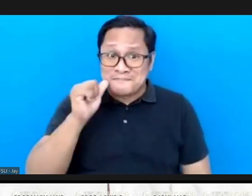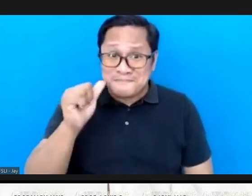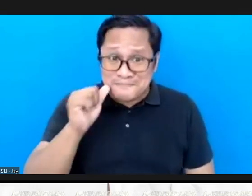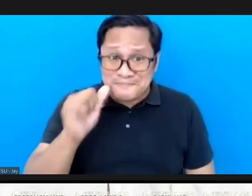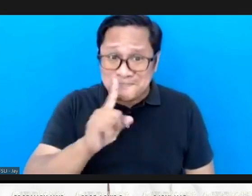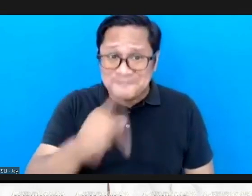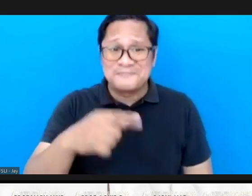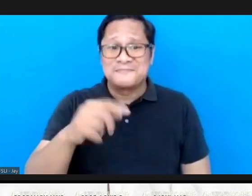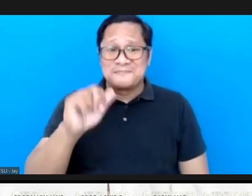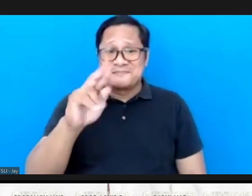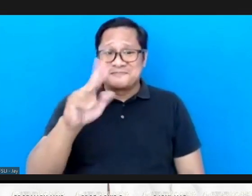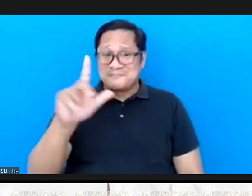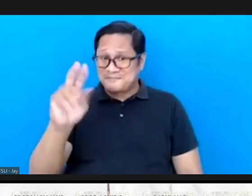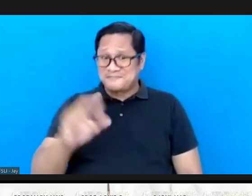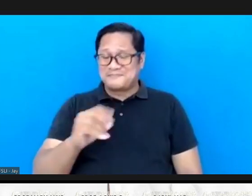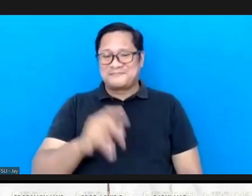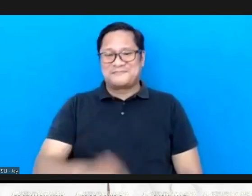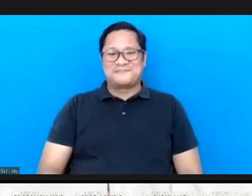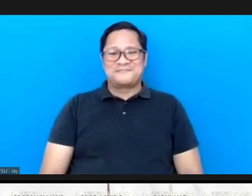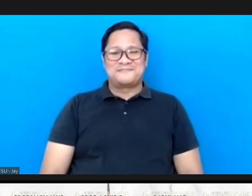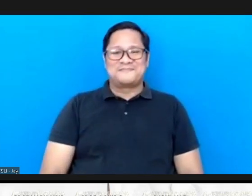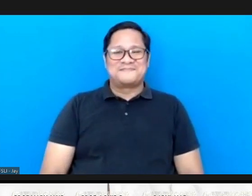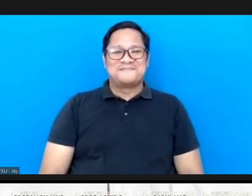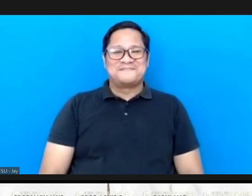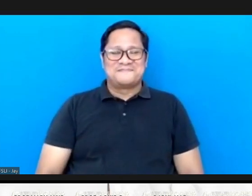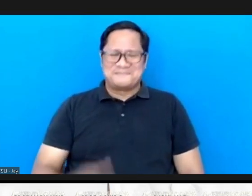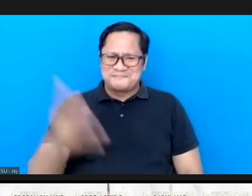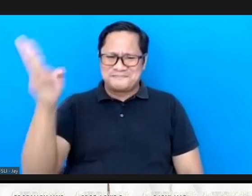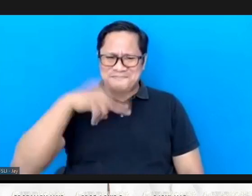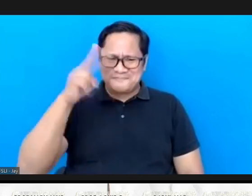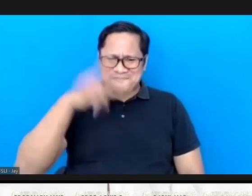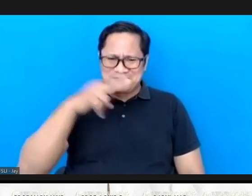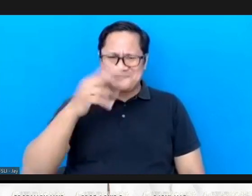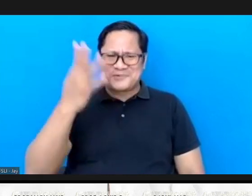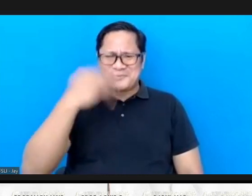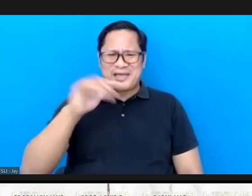kasi yung ano. Sorry. Arellano, bakit mabigla akong naging